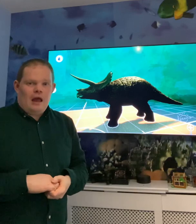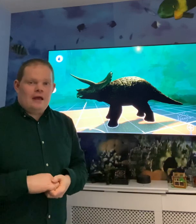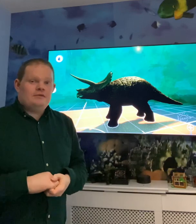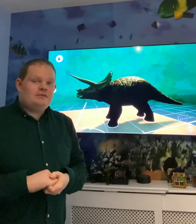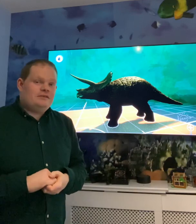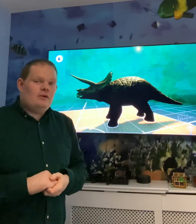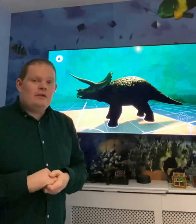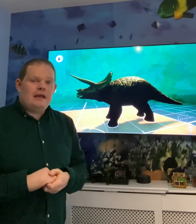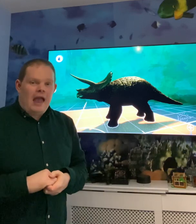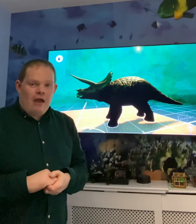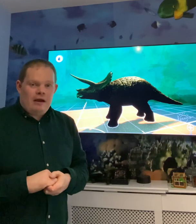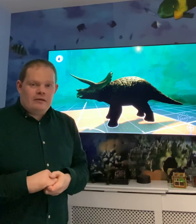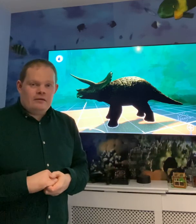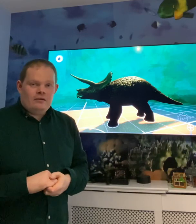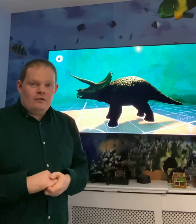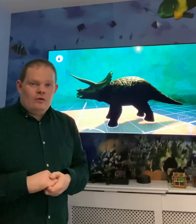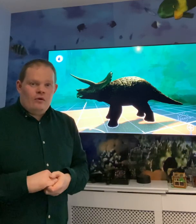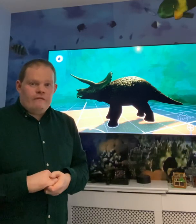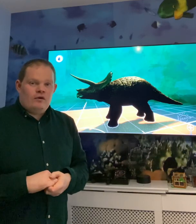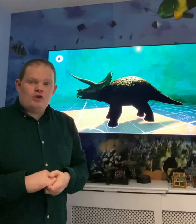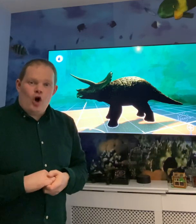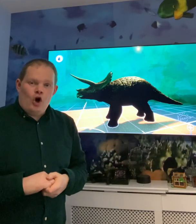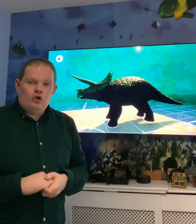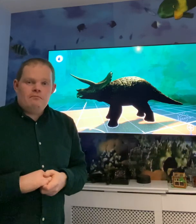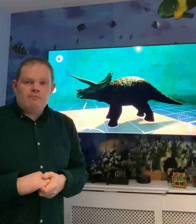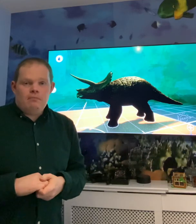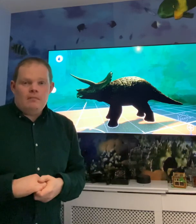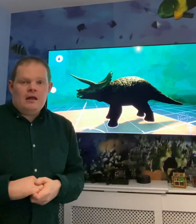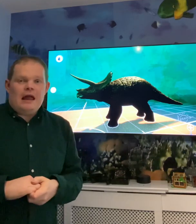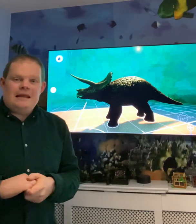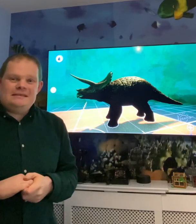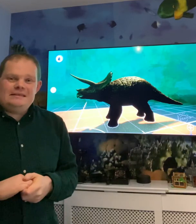and still caring for its